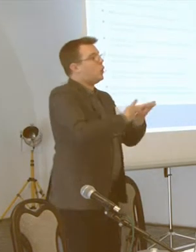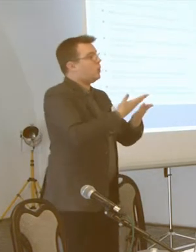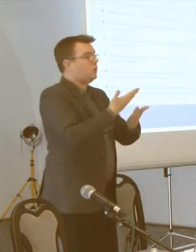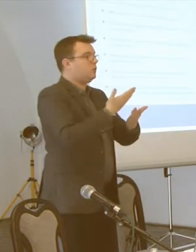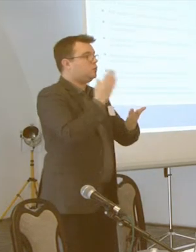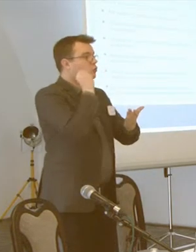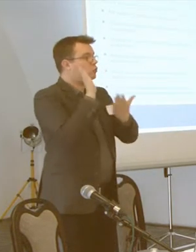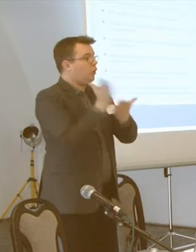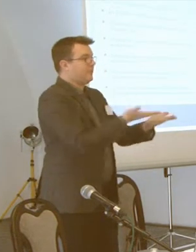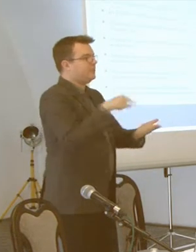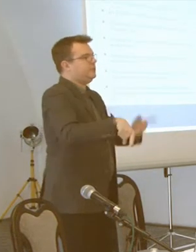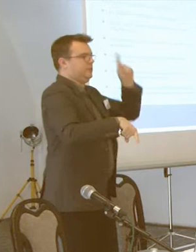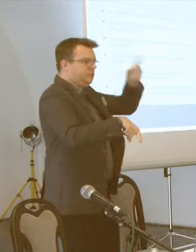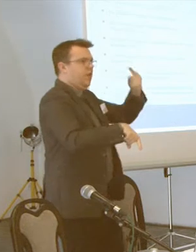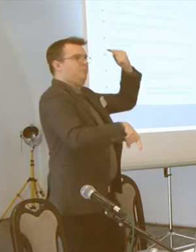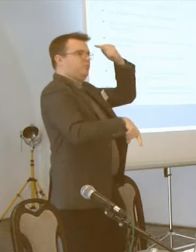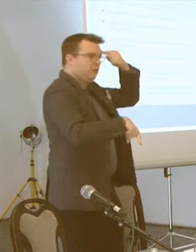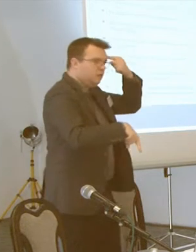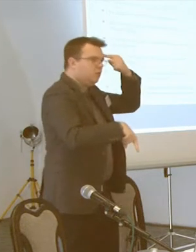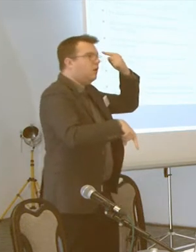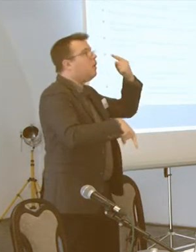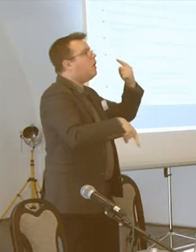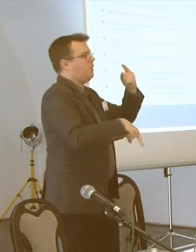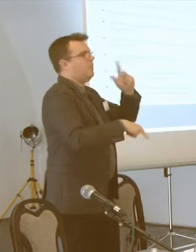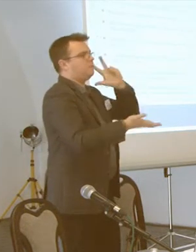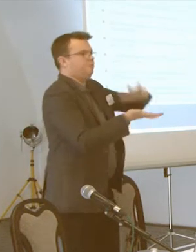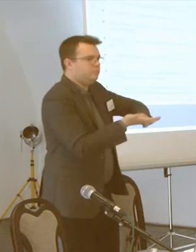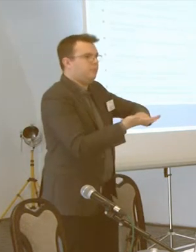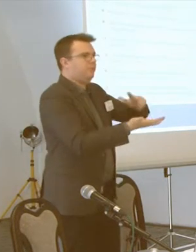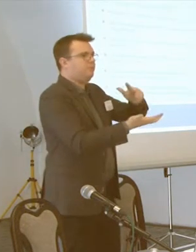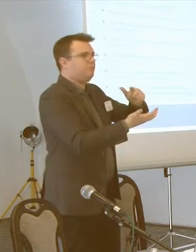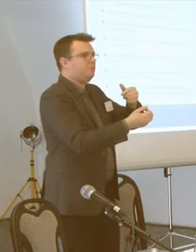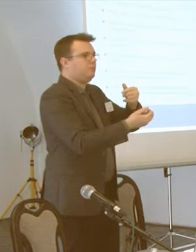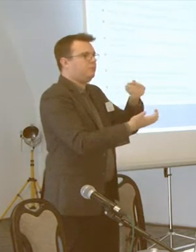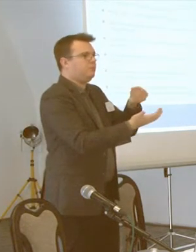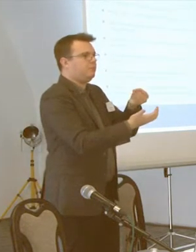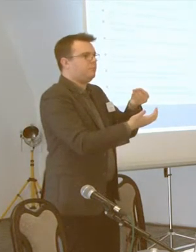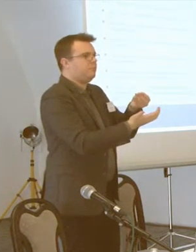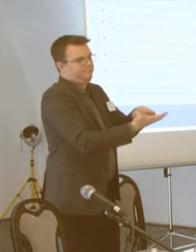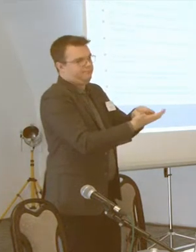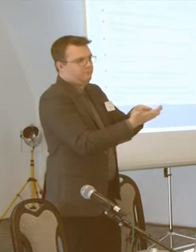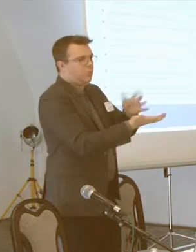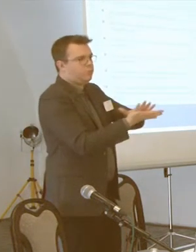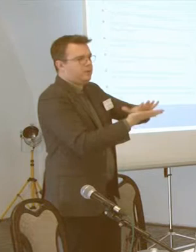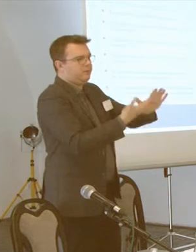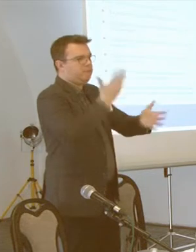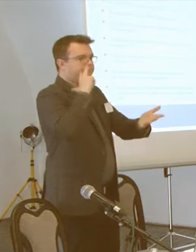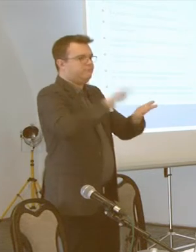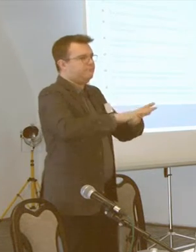relation to the sector responsibility. So when you order an interpreter, you have to know which ministry, in fact, is going to pay